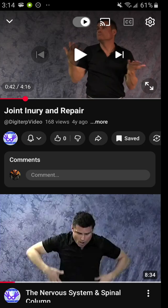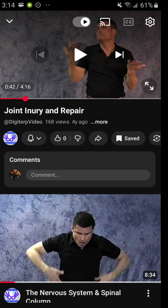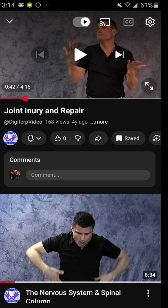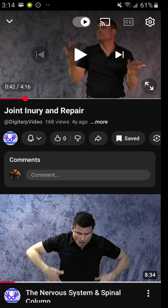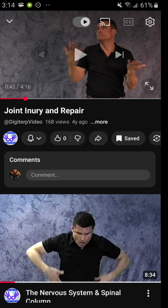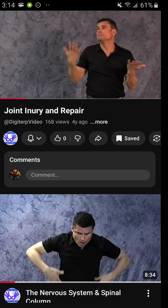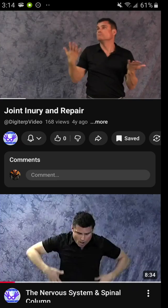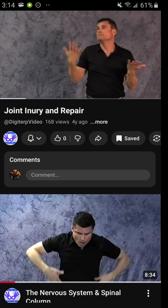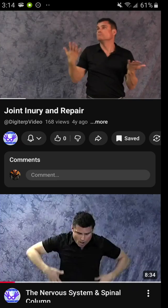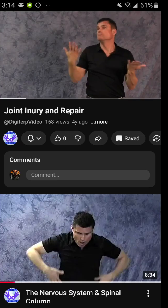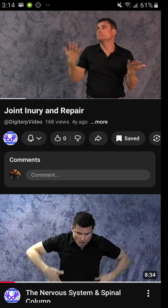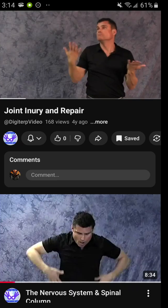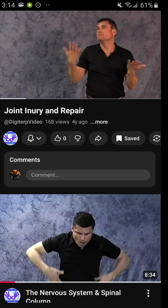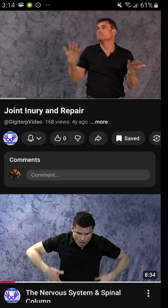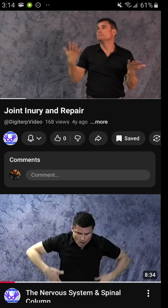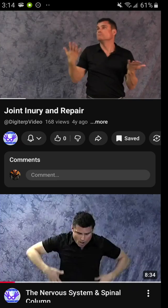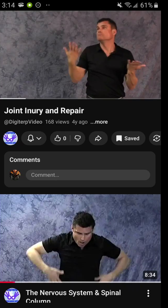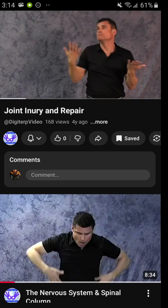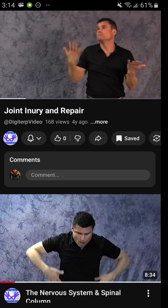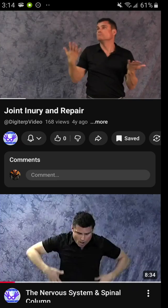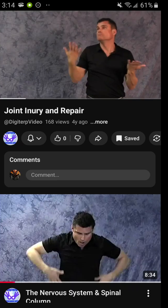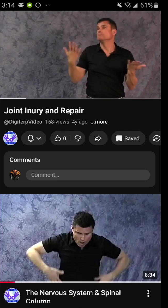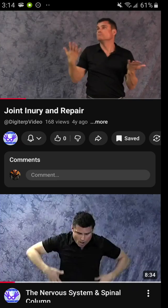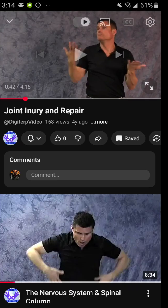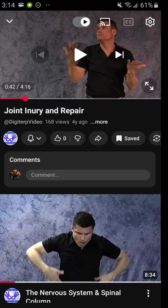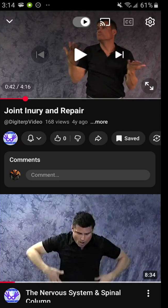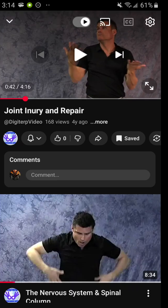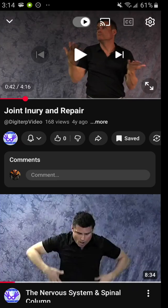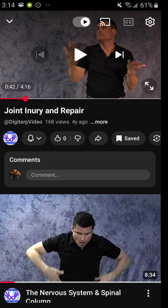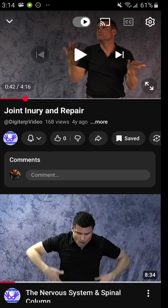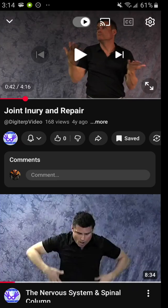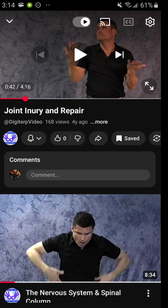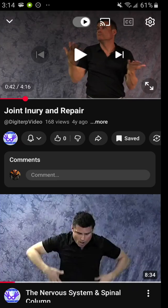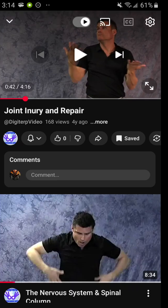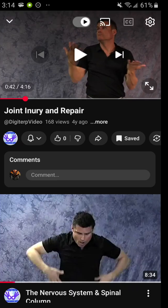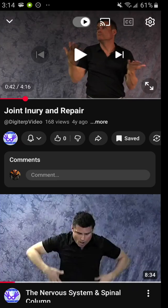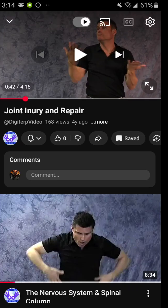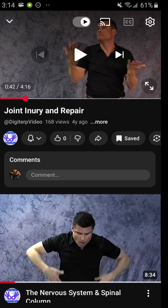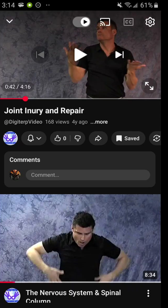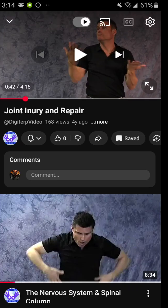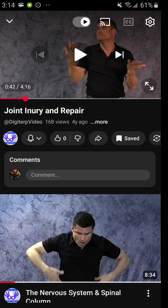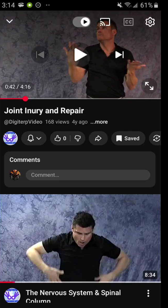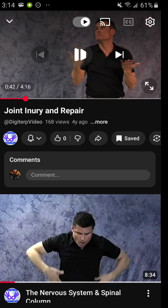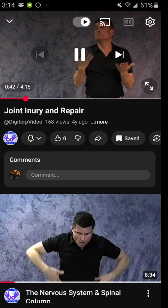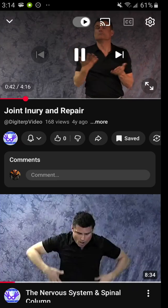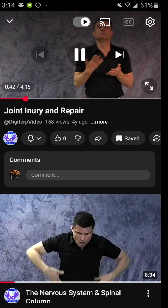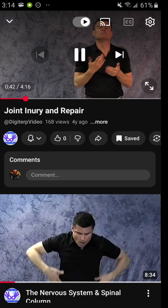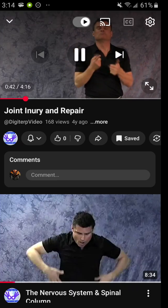go from what I just showed you